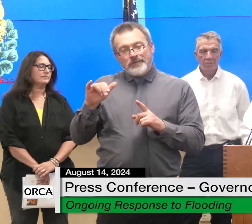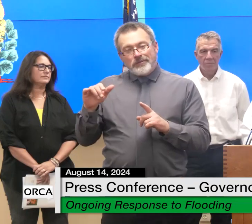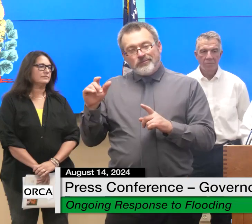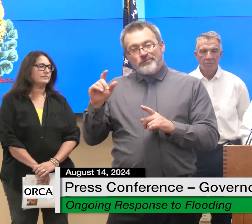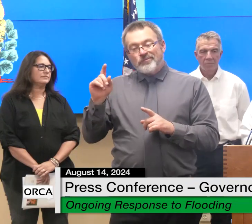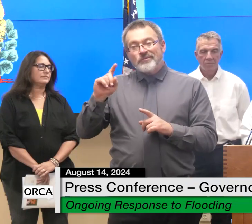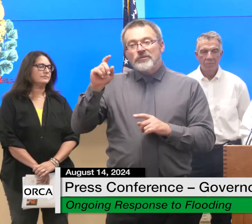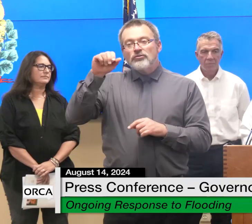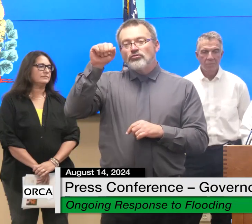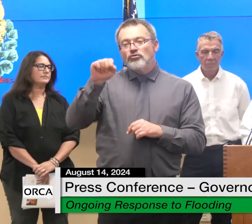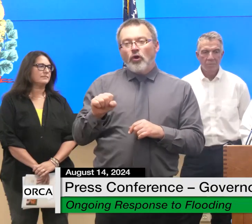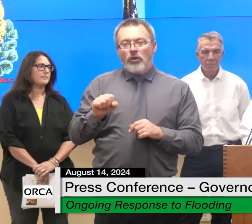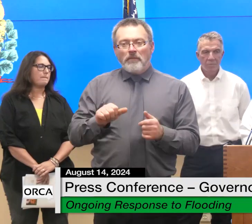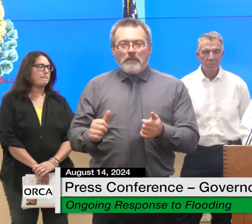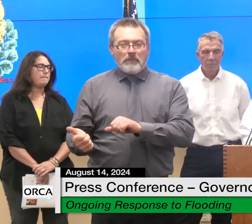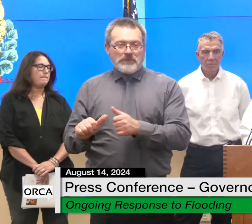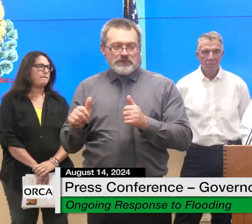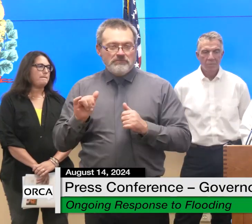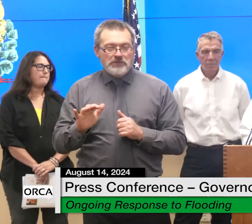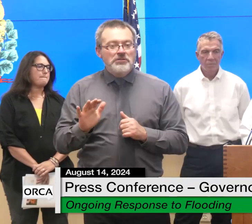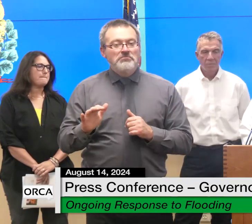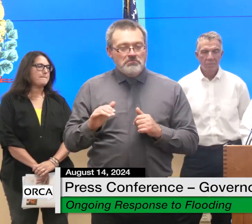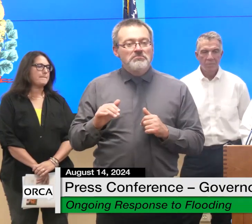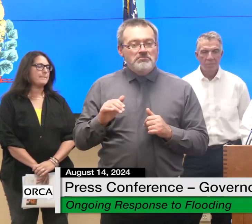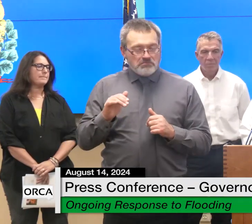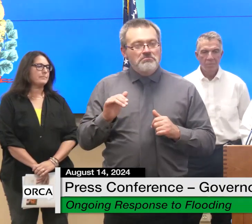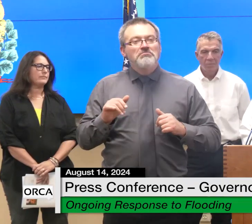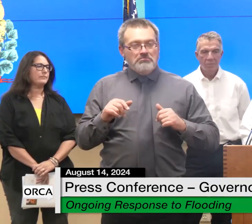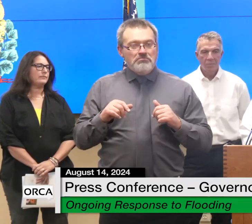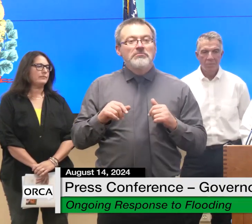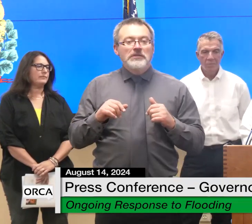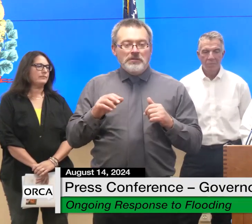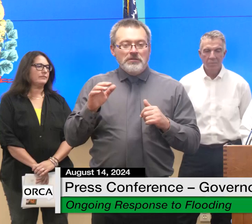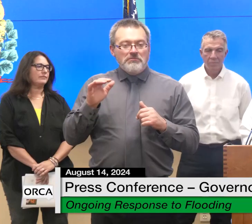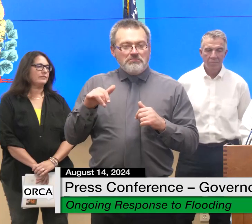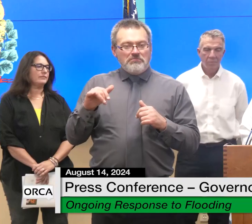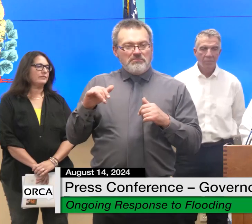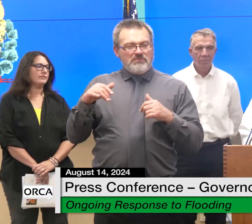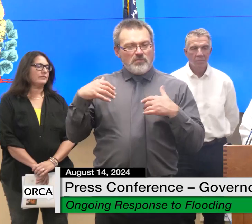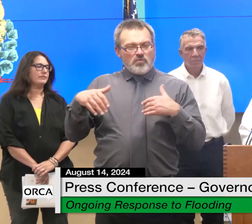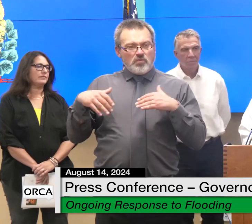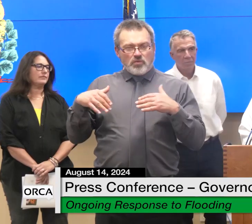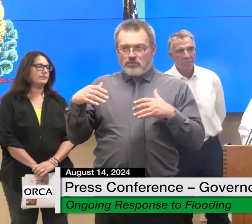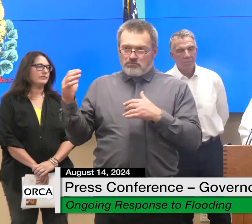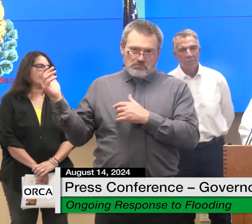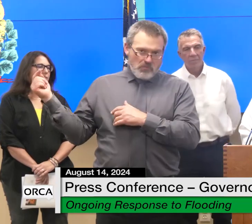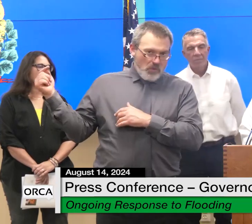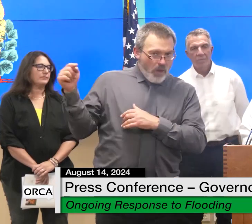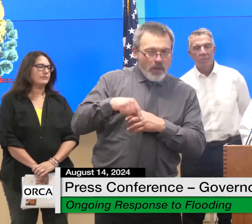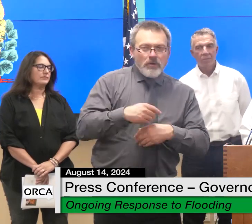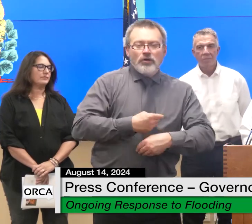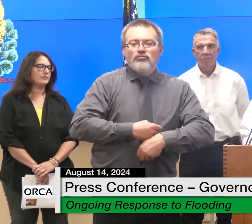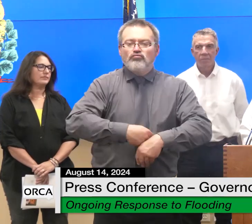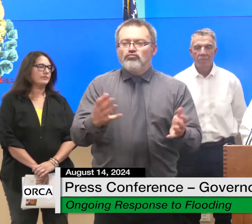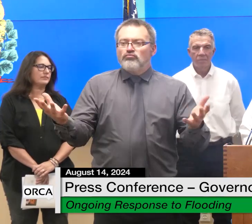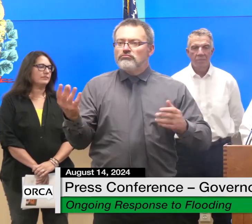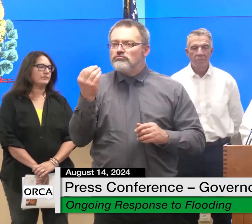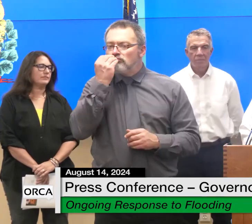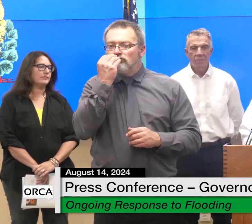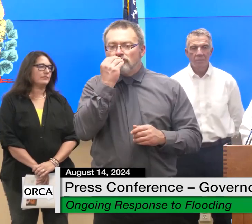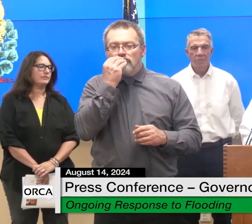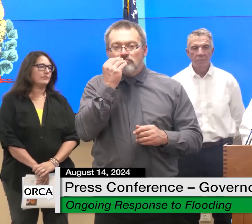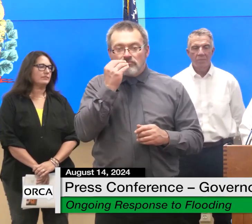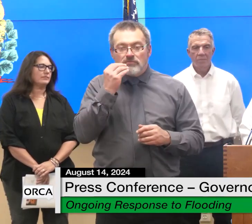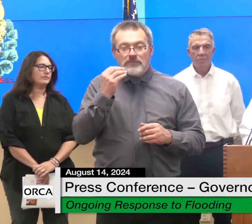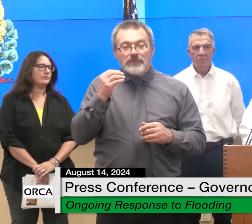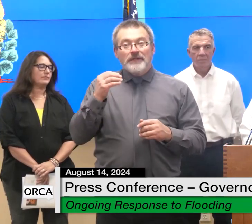who provided just under 6,000 meals to communities impacted, as well as having 66